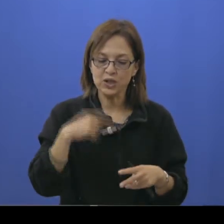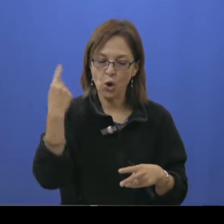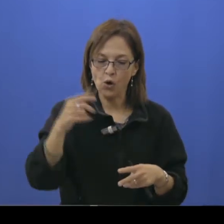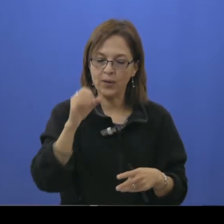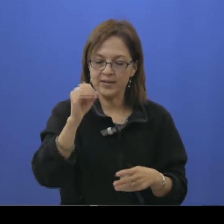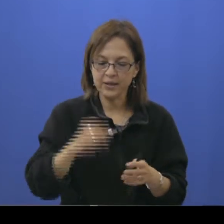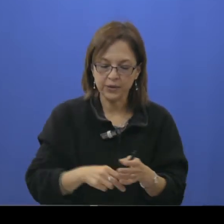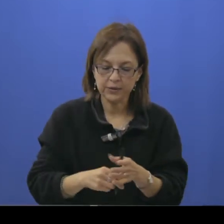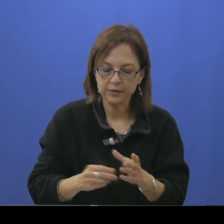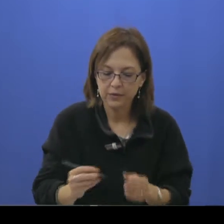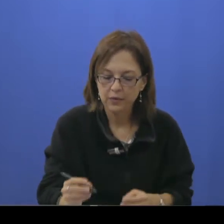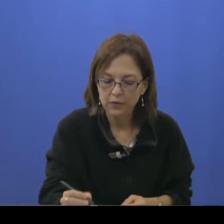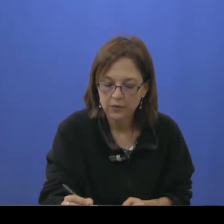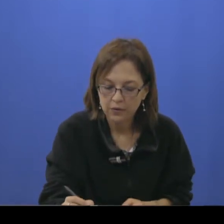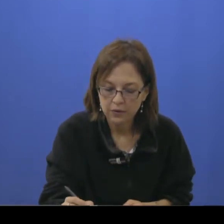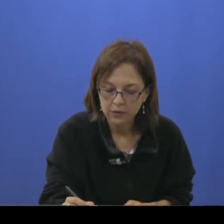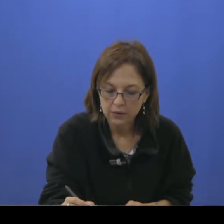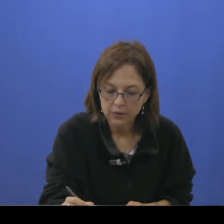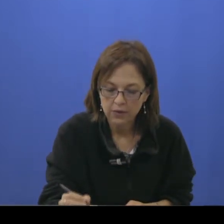is always 0.